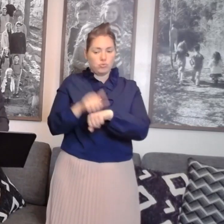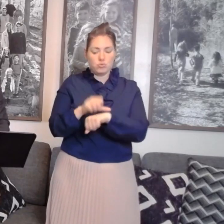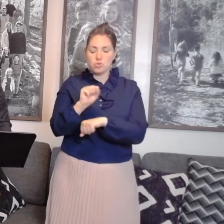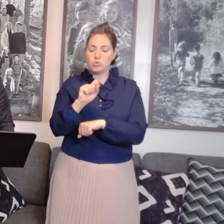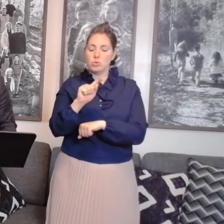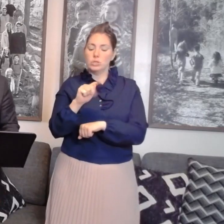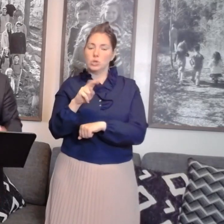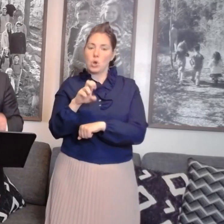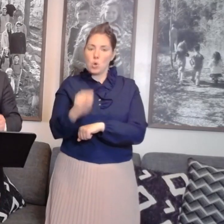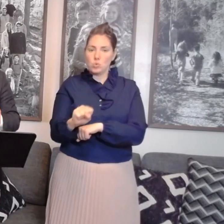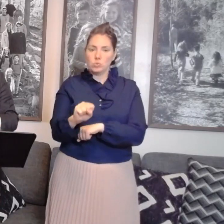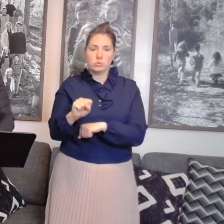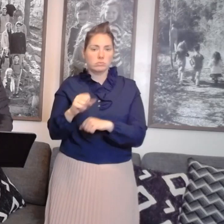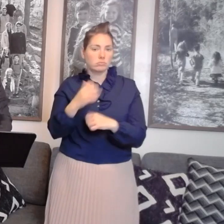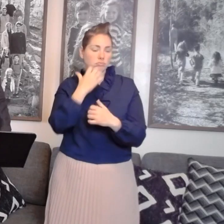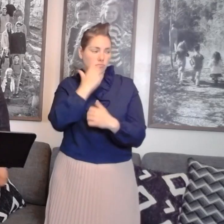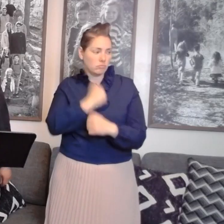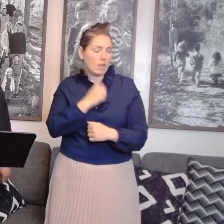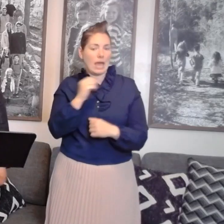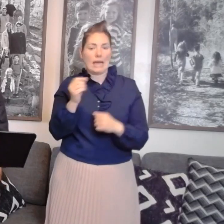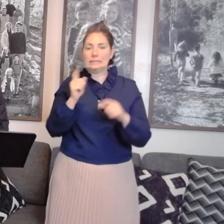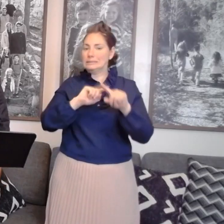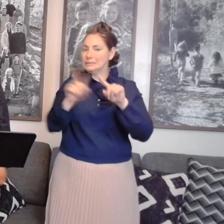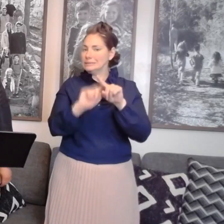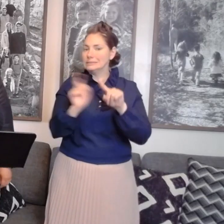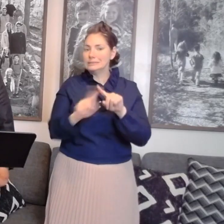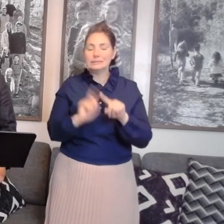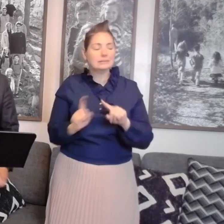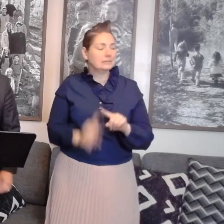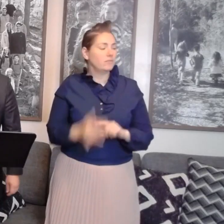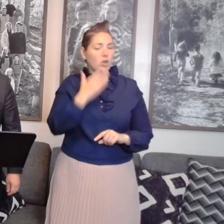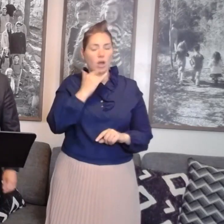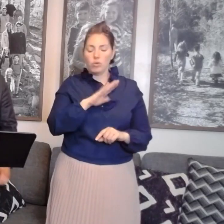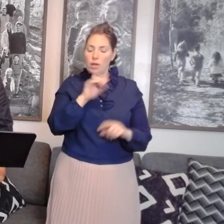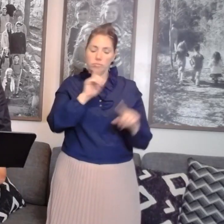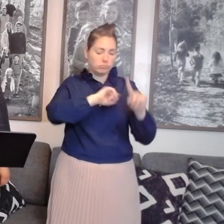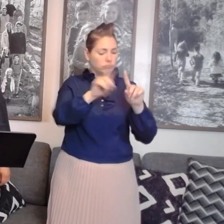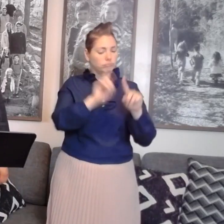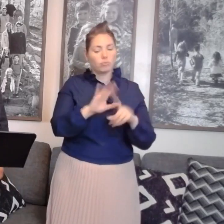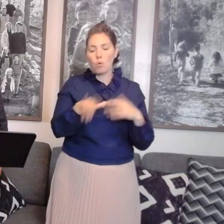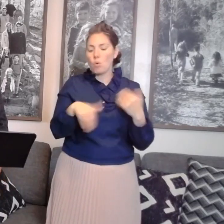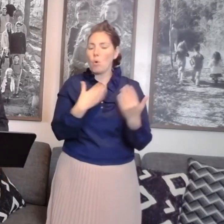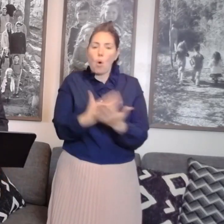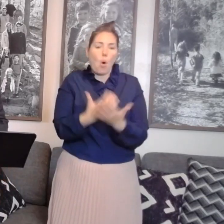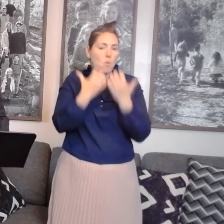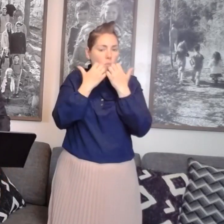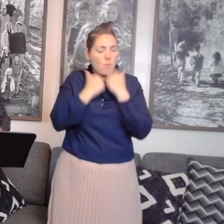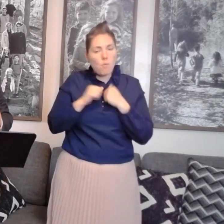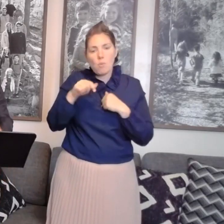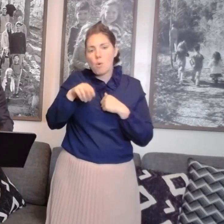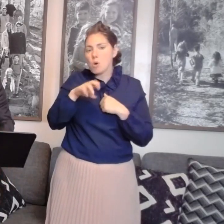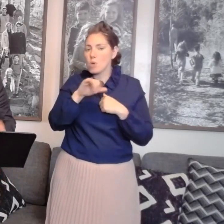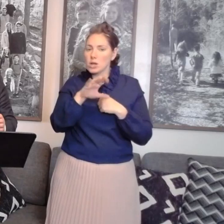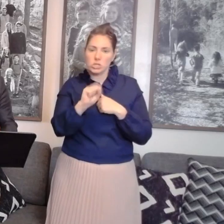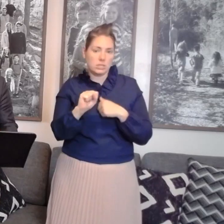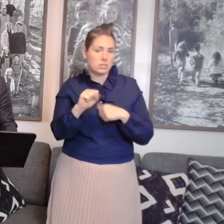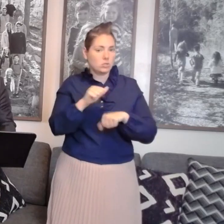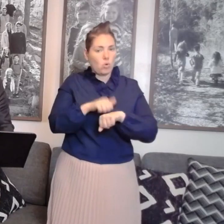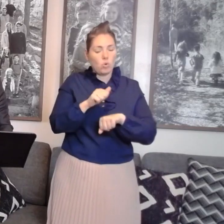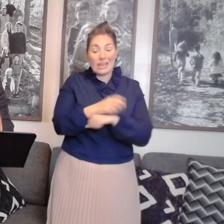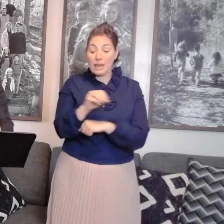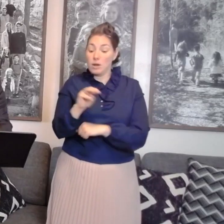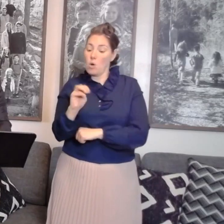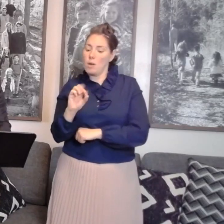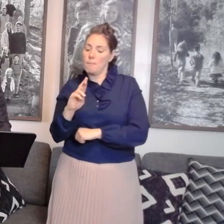glistering stones and of divers colors, and all manner of precious stones and marble